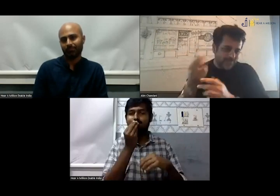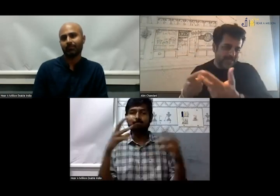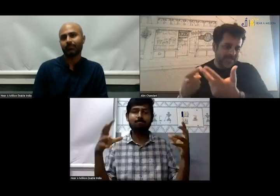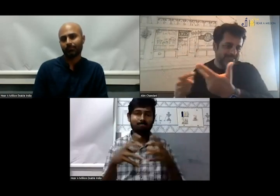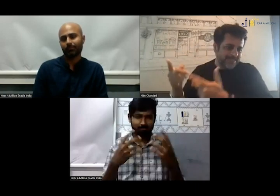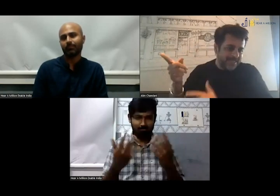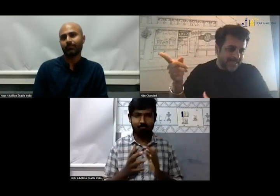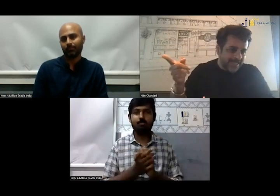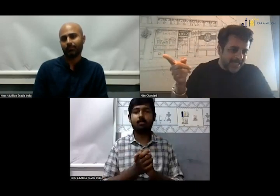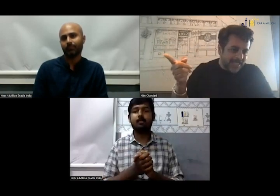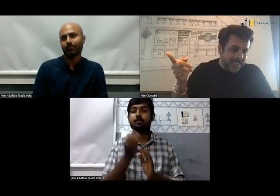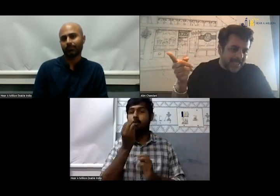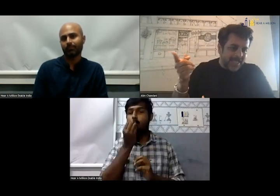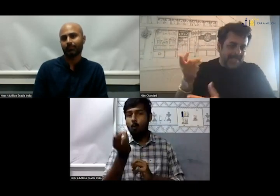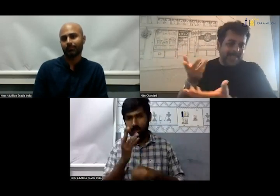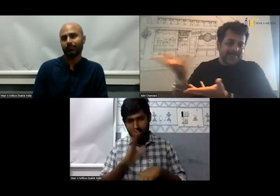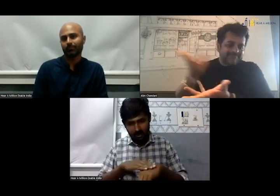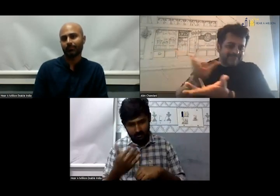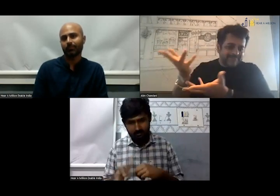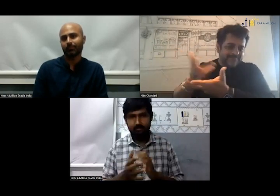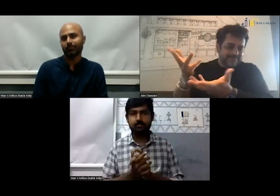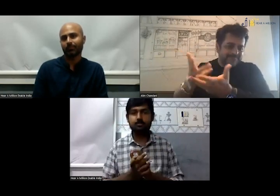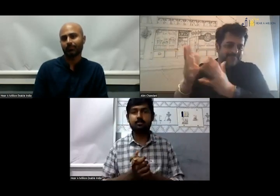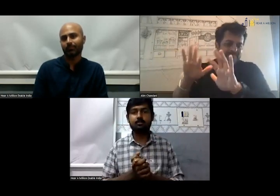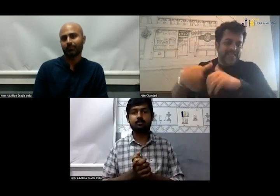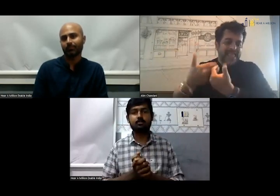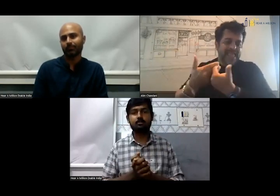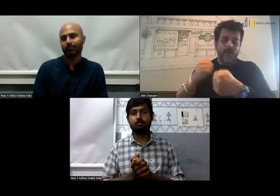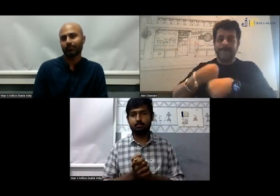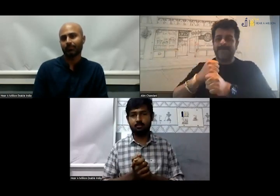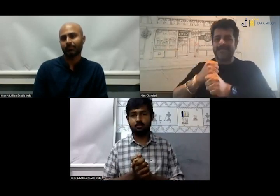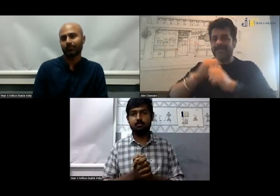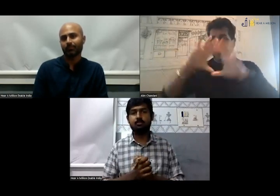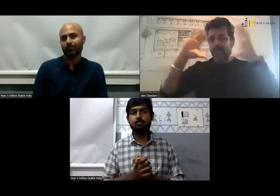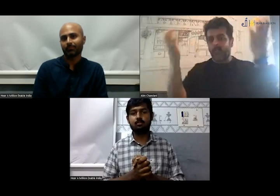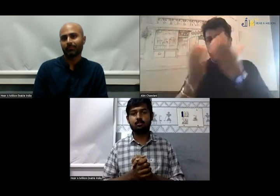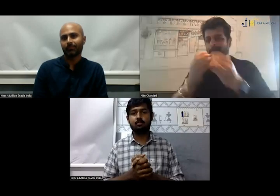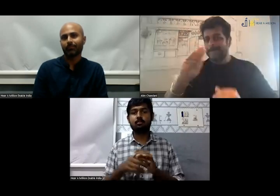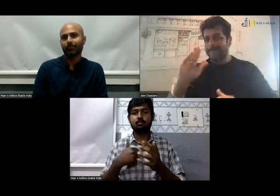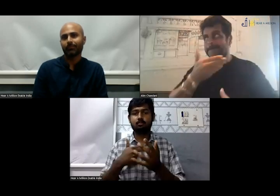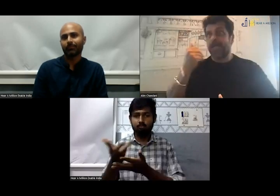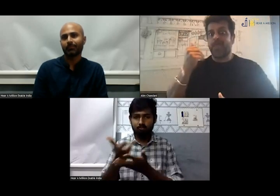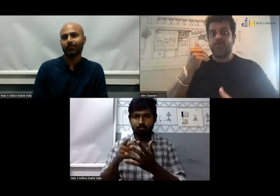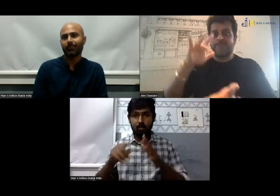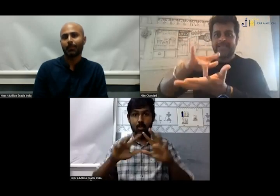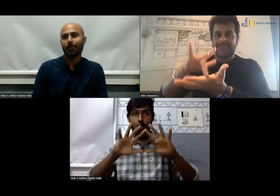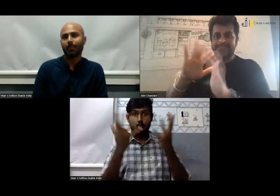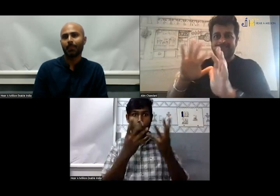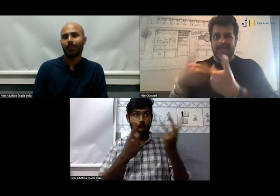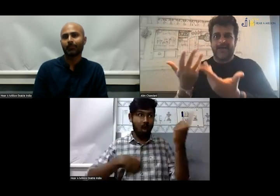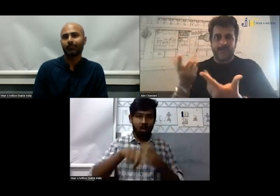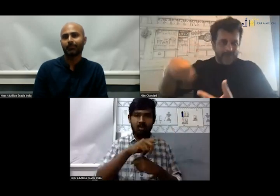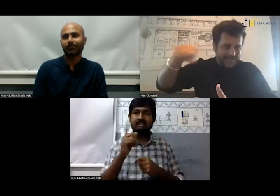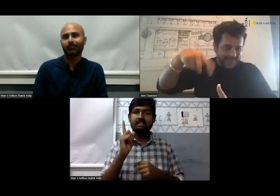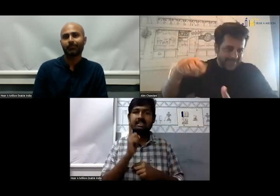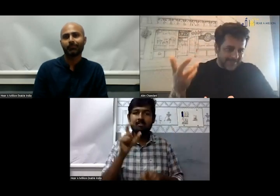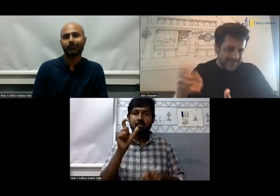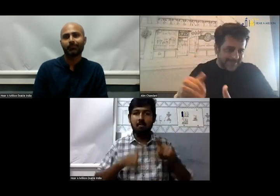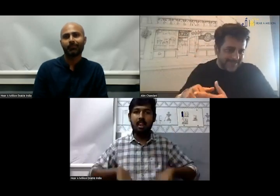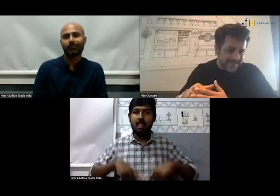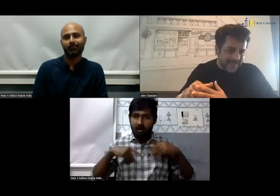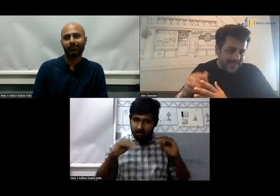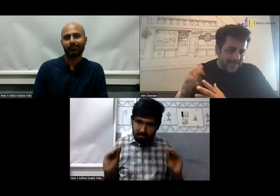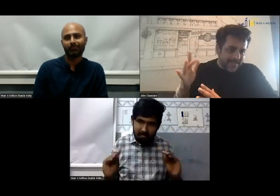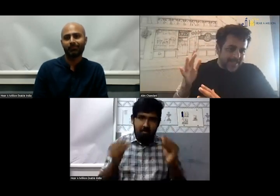remember and we had an experience of discussing a lot of things. We discussed at our hotel and